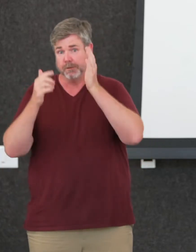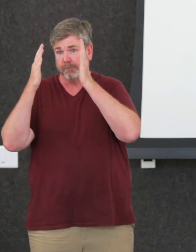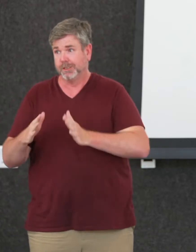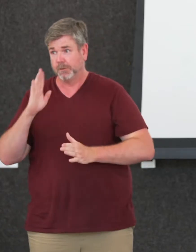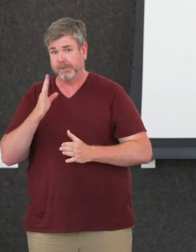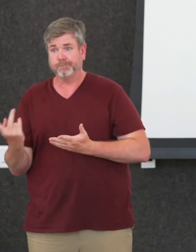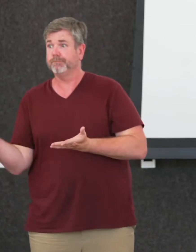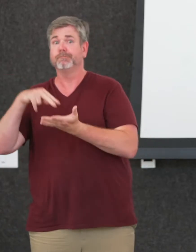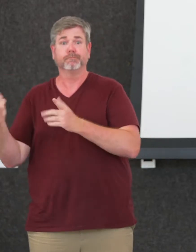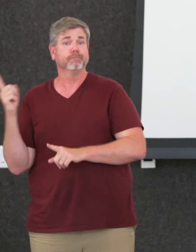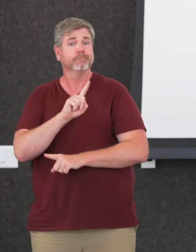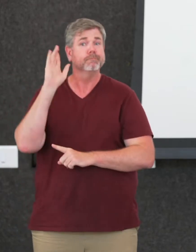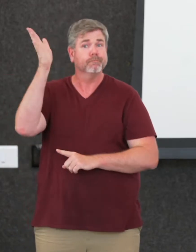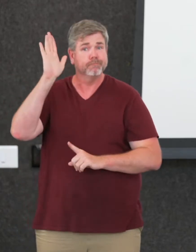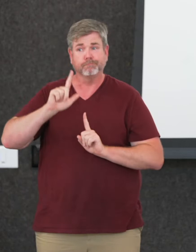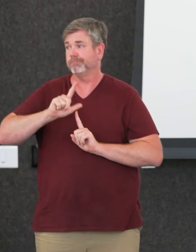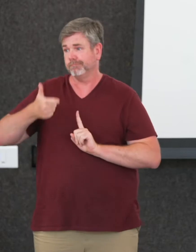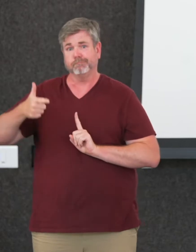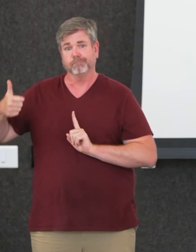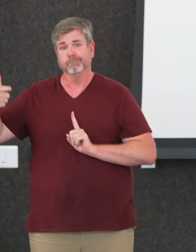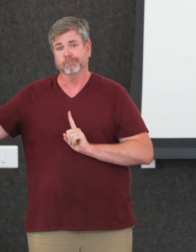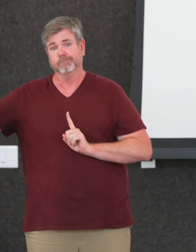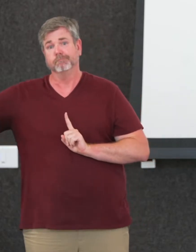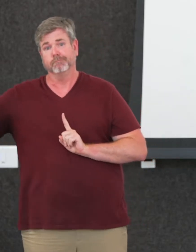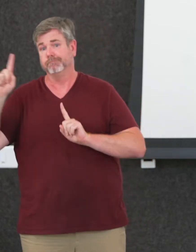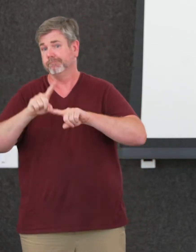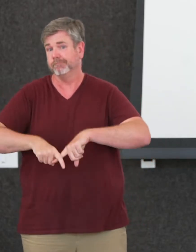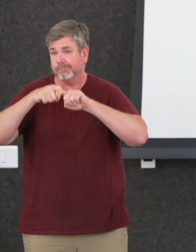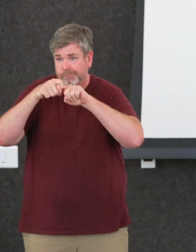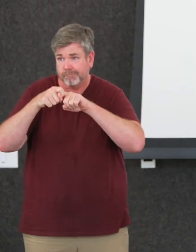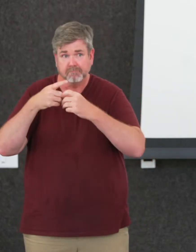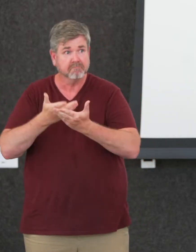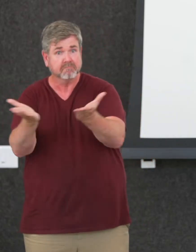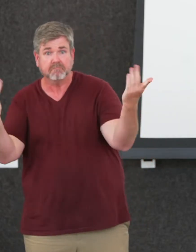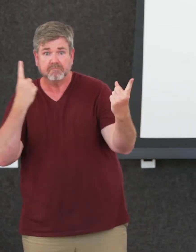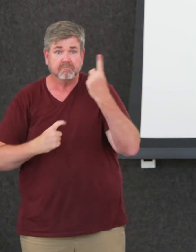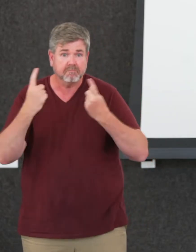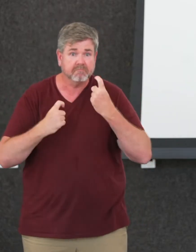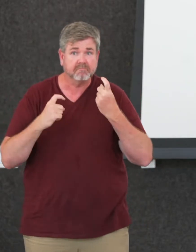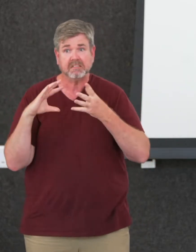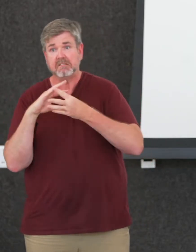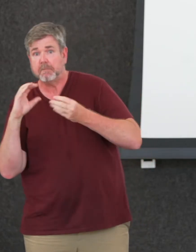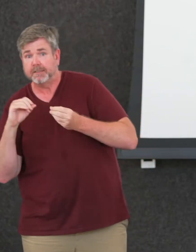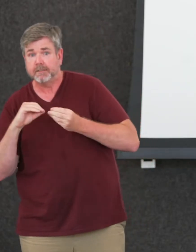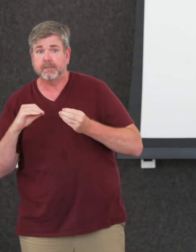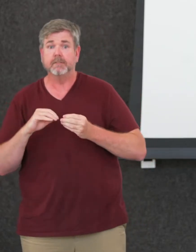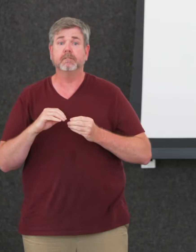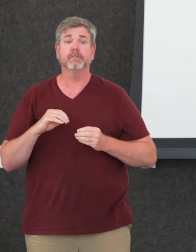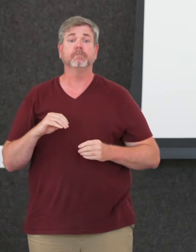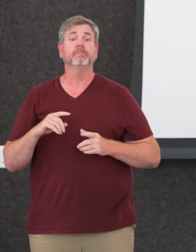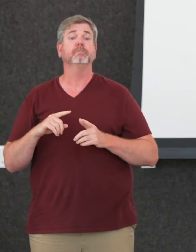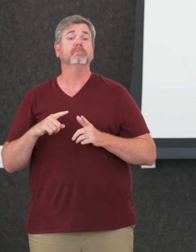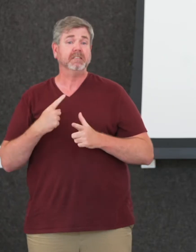stop. We want to make sure we can answer questions or get feedback. Our goal is to